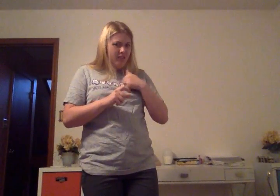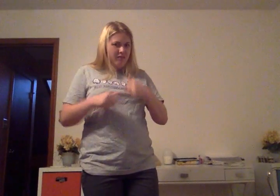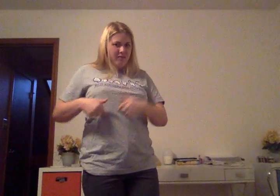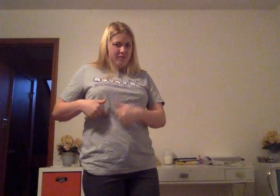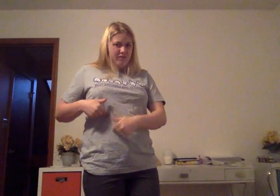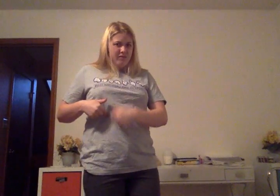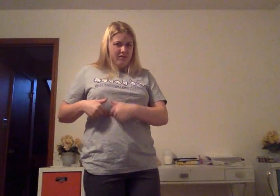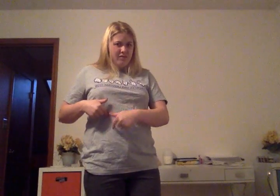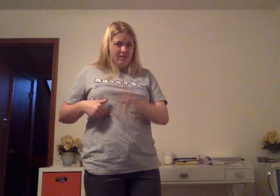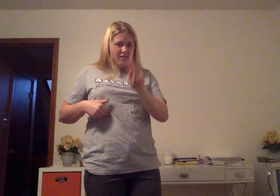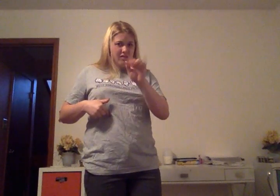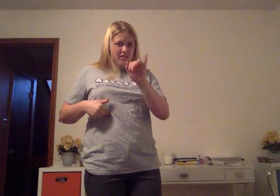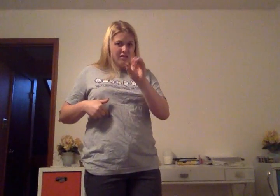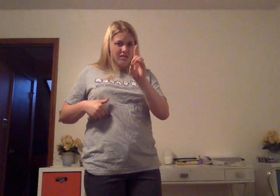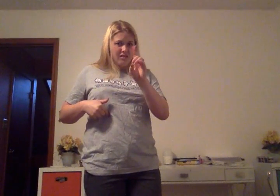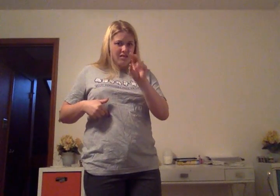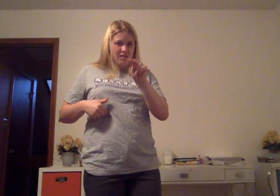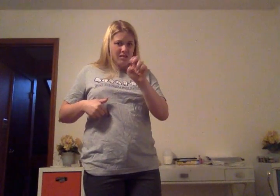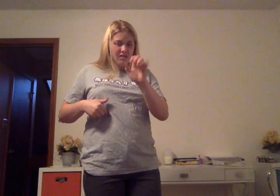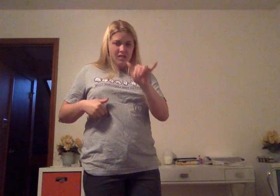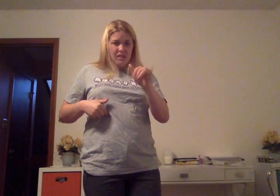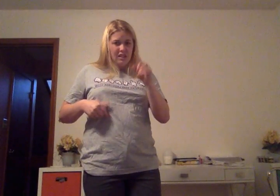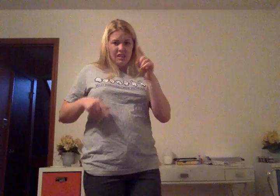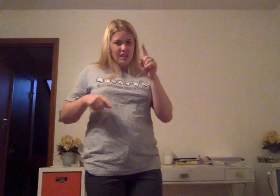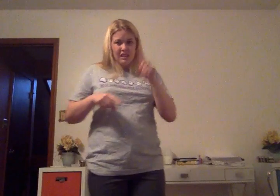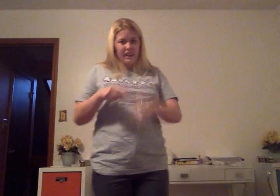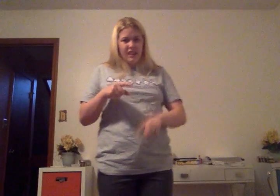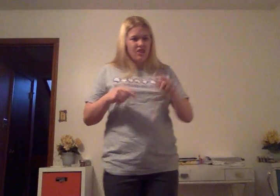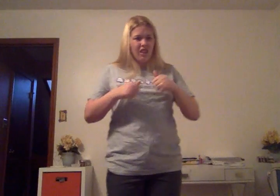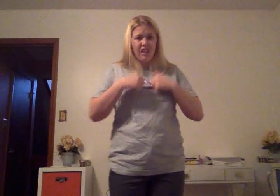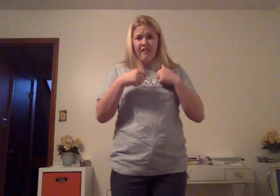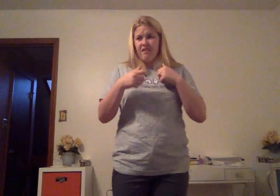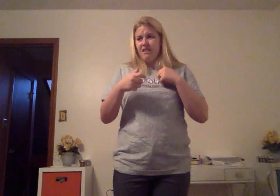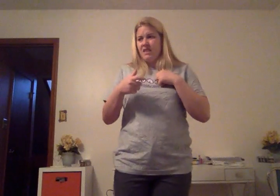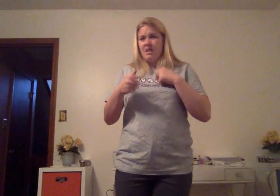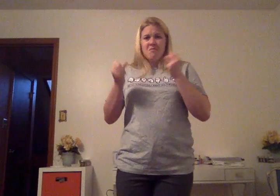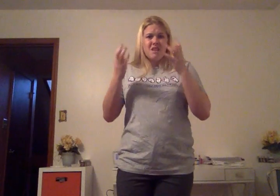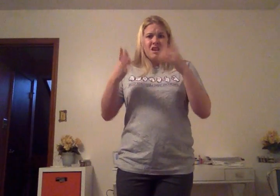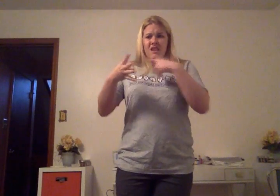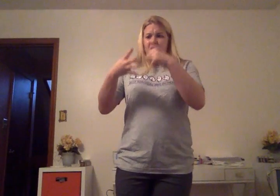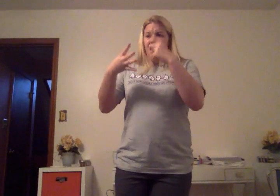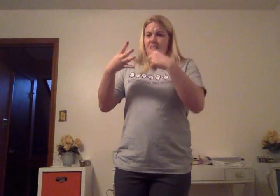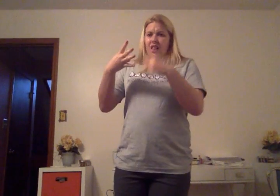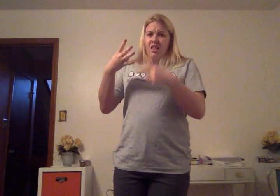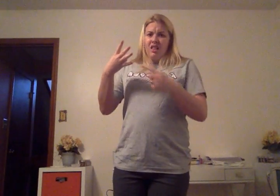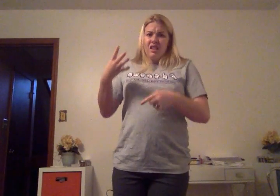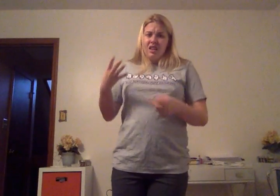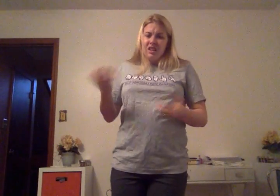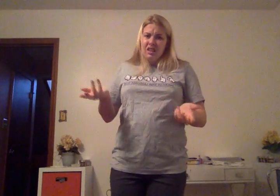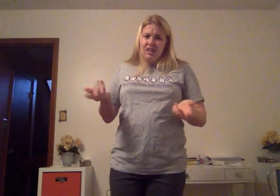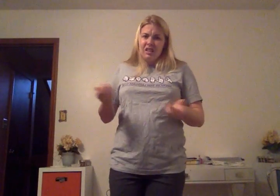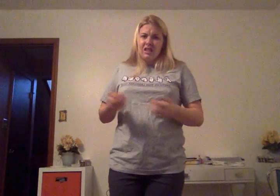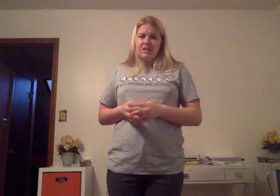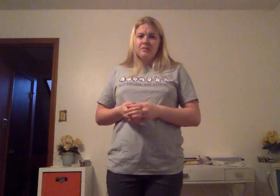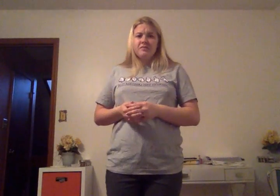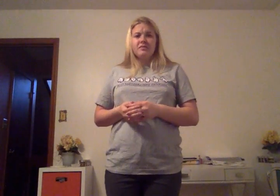it. She goes, I can't. You have so much going on in your life right now, and there's a lot of downtime. And I felt a lot of peace about it, and